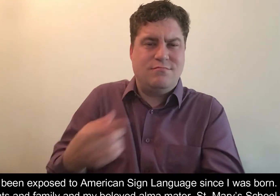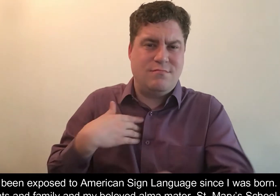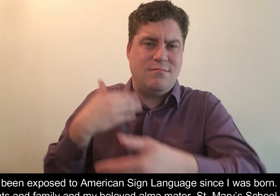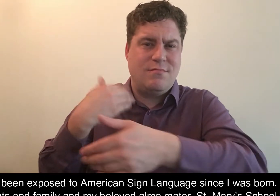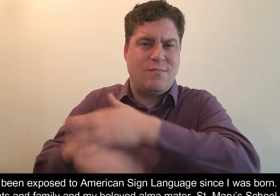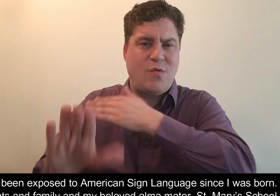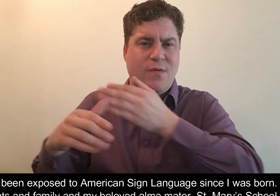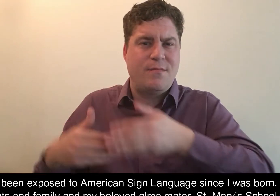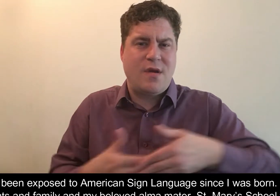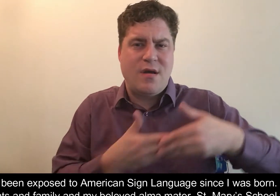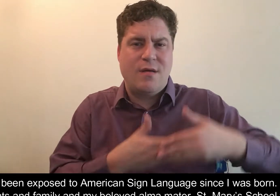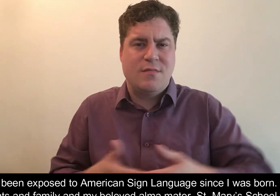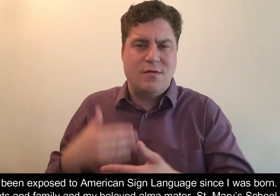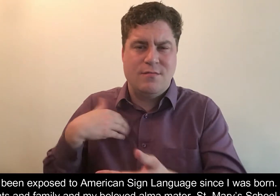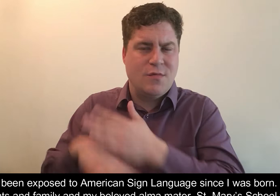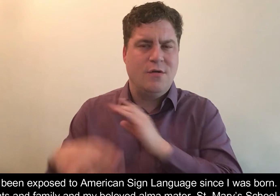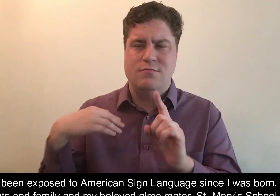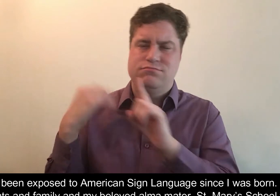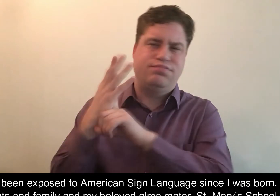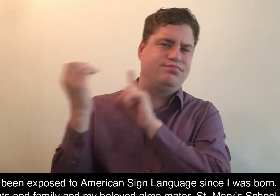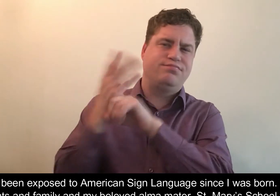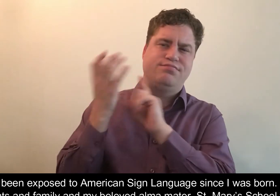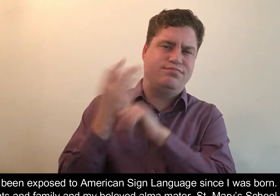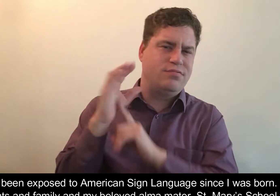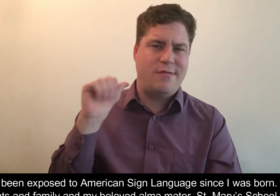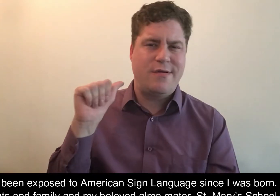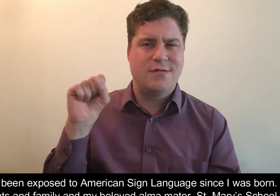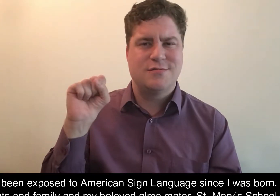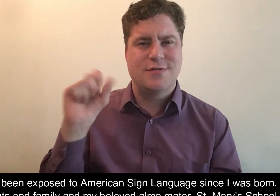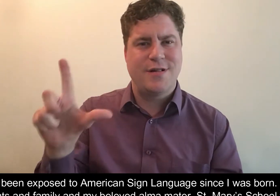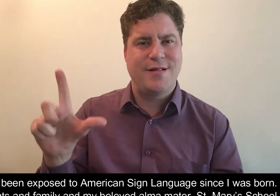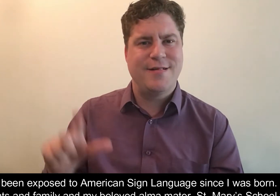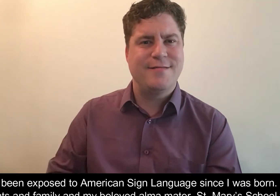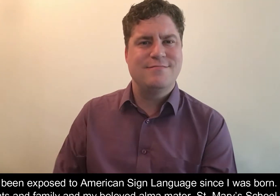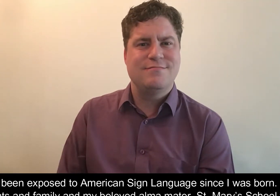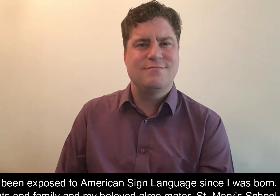I've been exposed to ASL since birth.